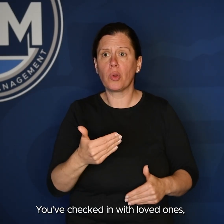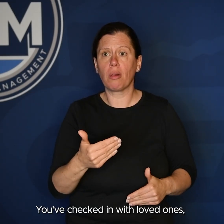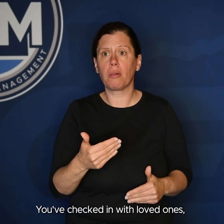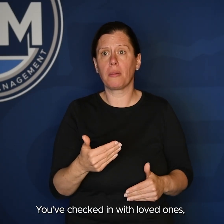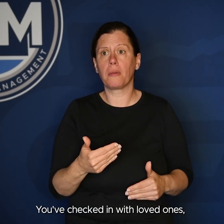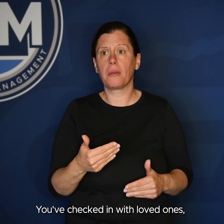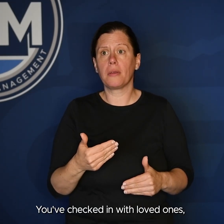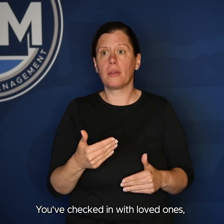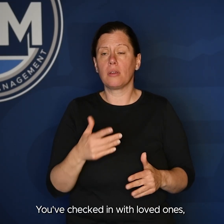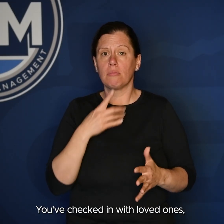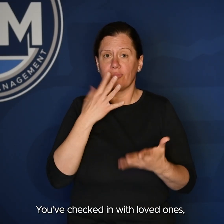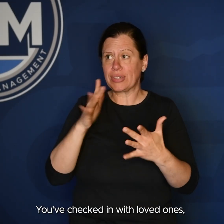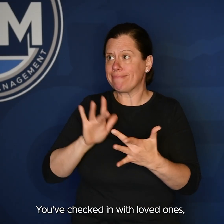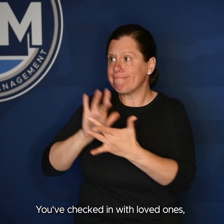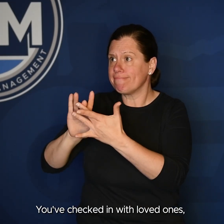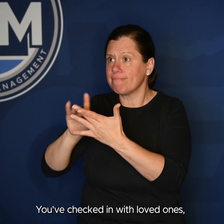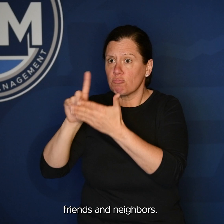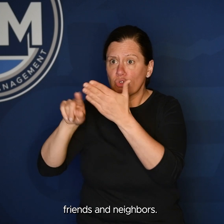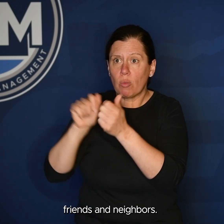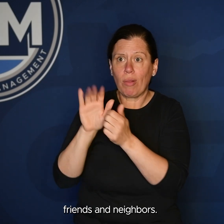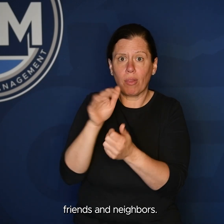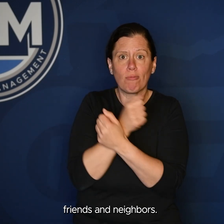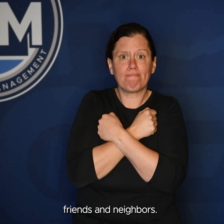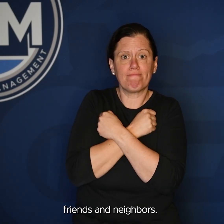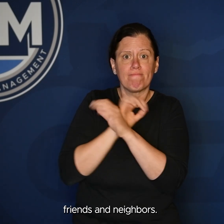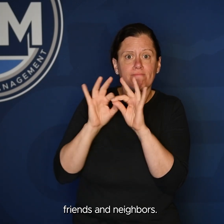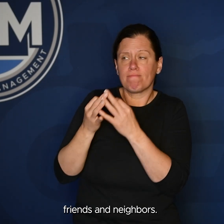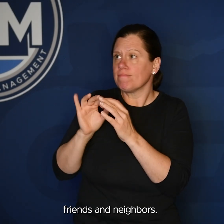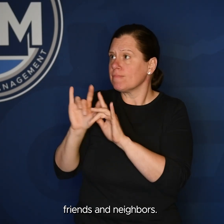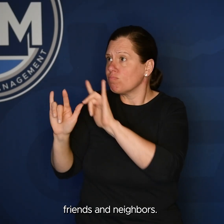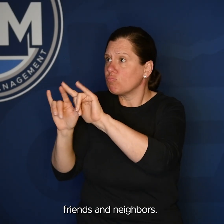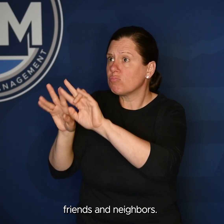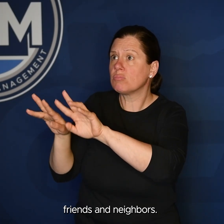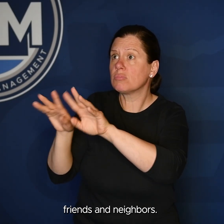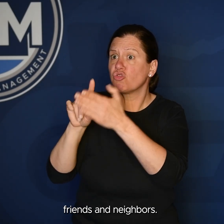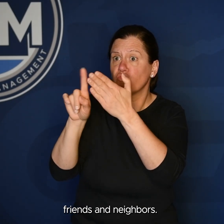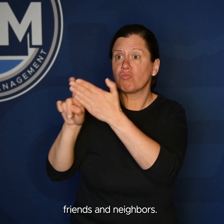You've checked in with loved ones, friends, and neighbors.